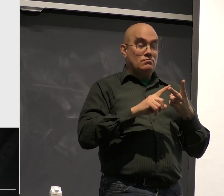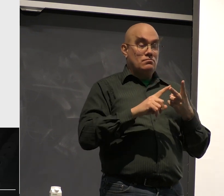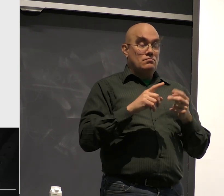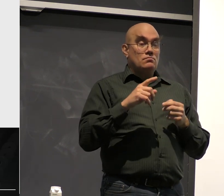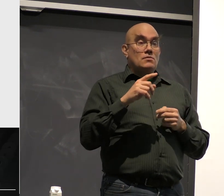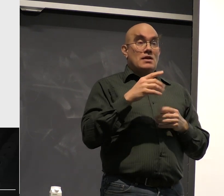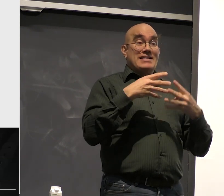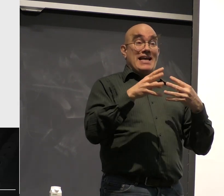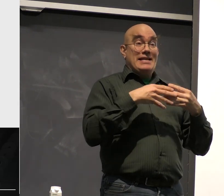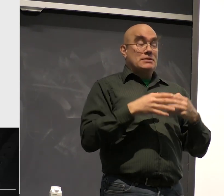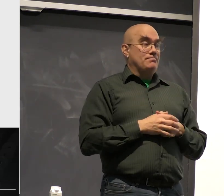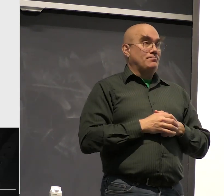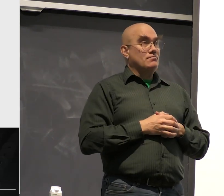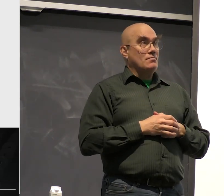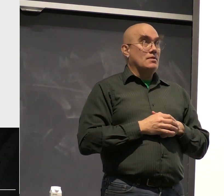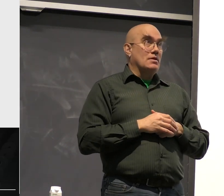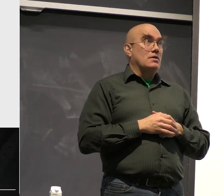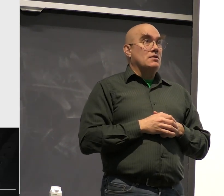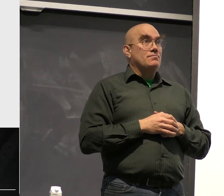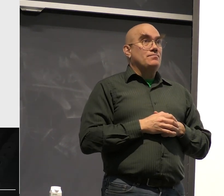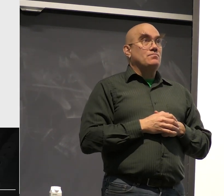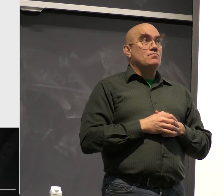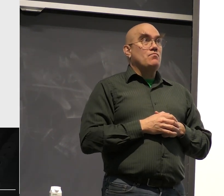Your second question about gatekeeping.